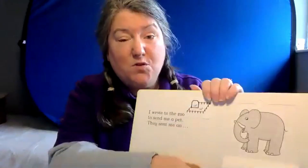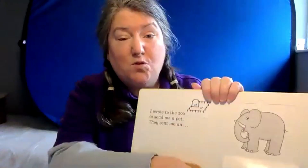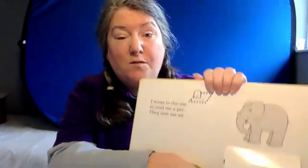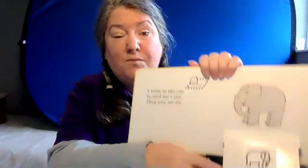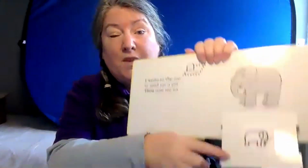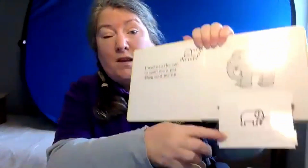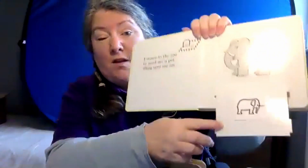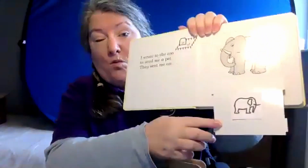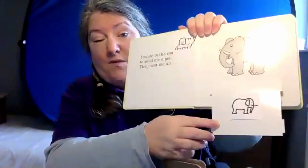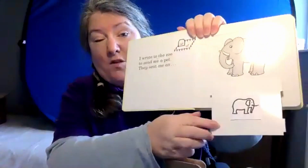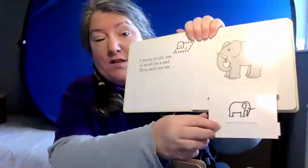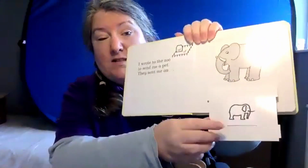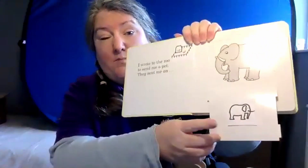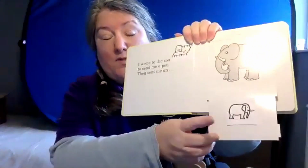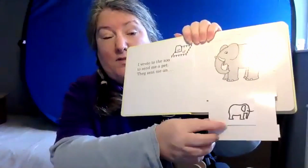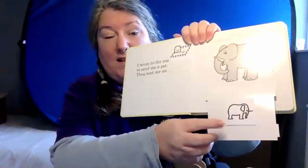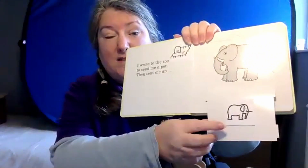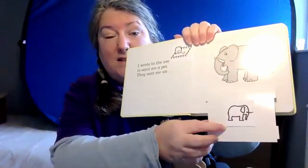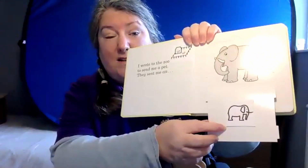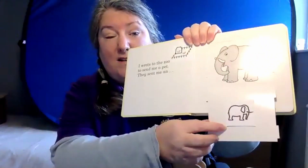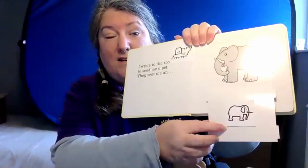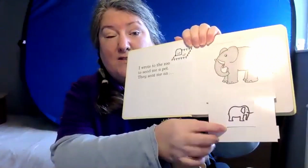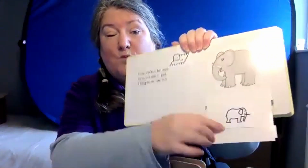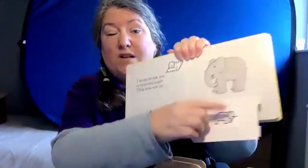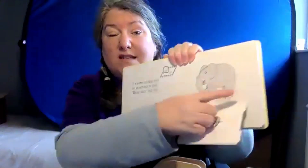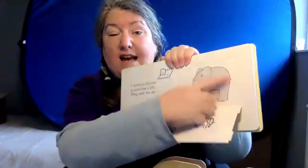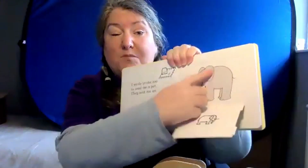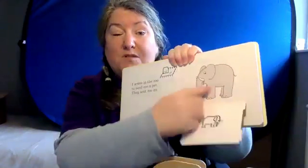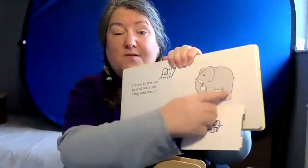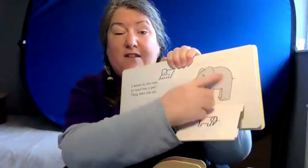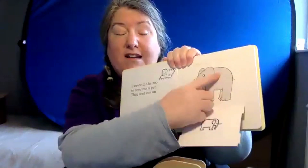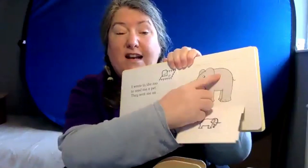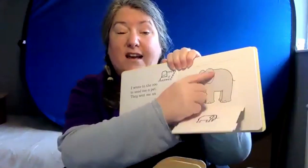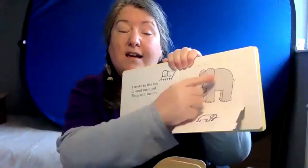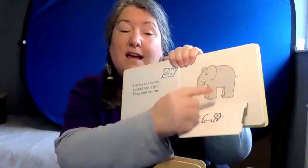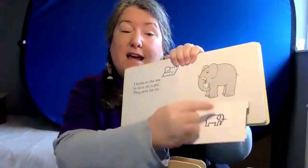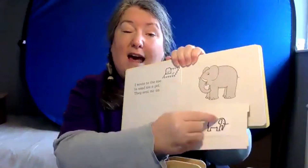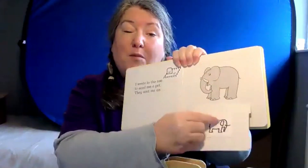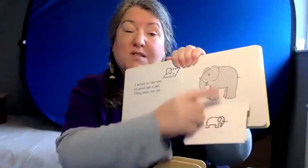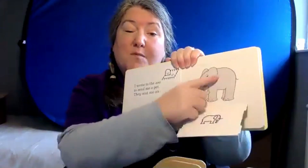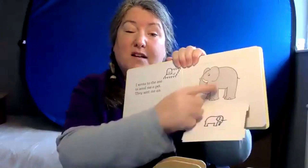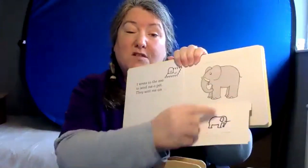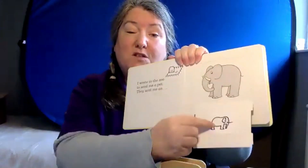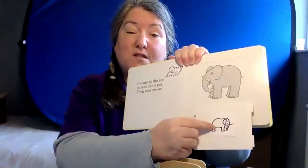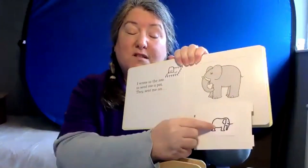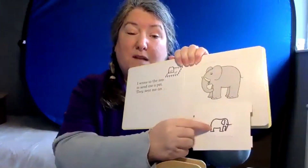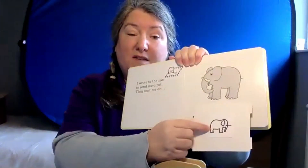door, we've got the symbol inside. So whilst the animal is very clear, it helps for Makaton users to make that